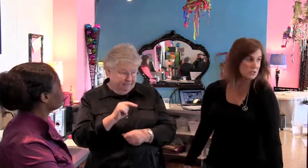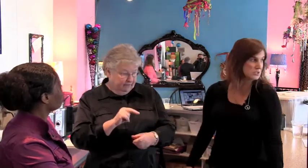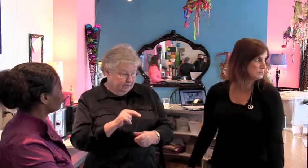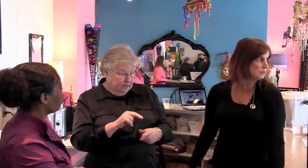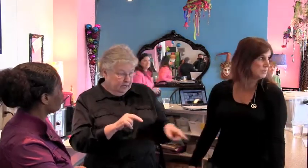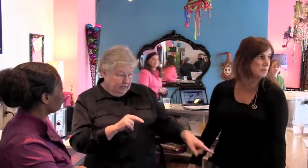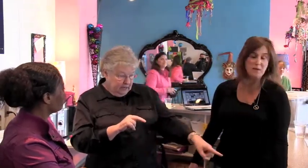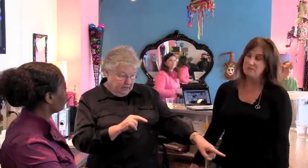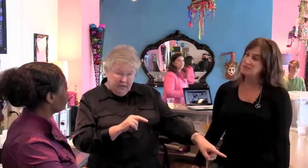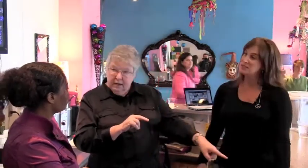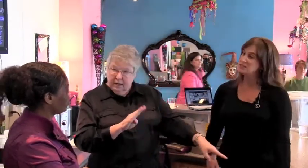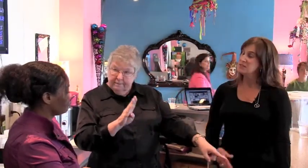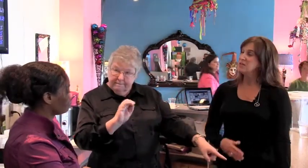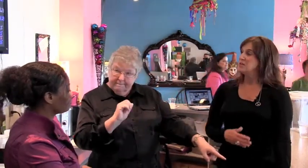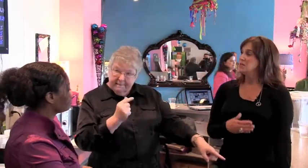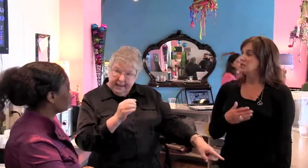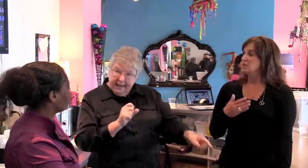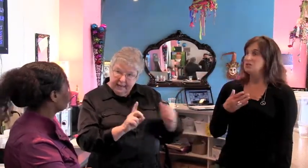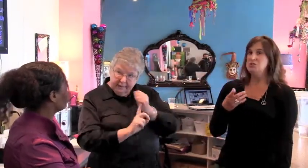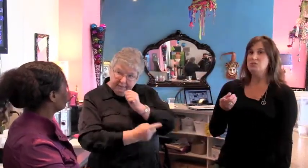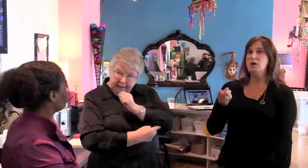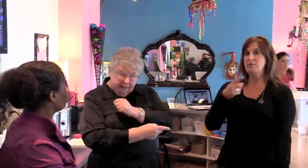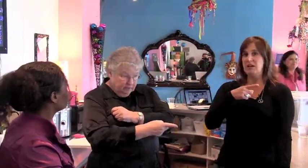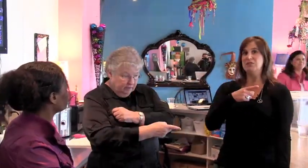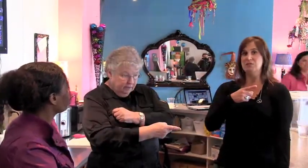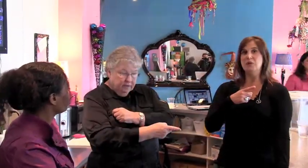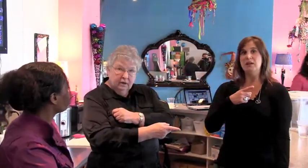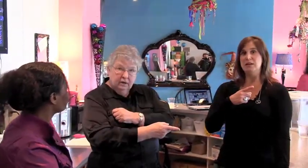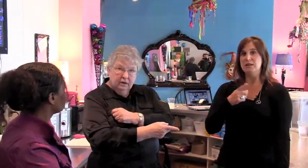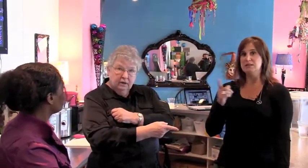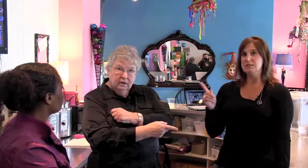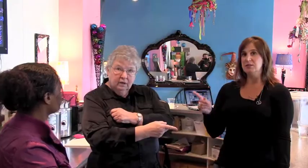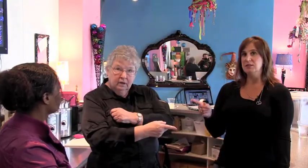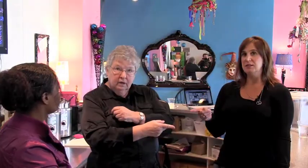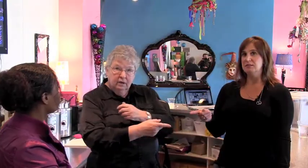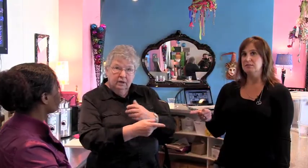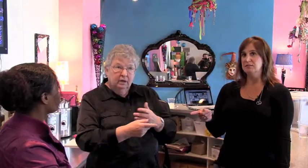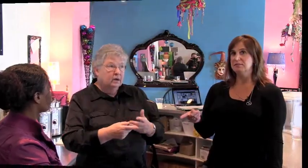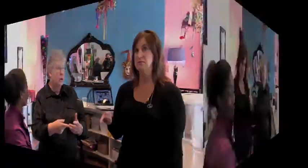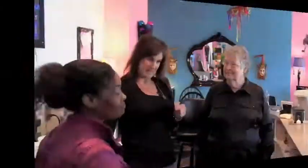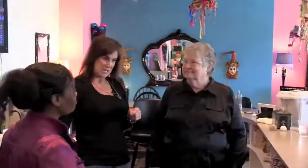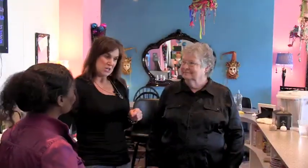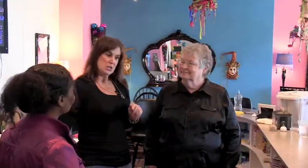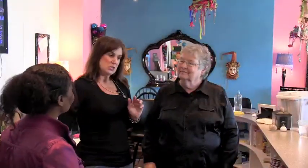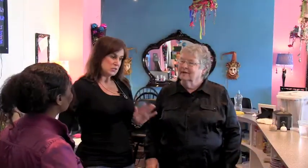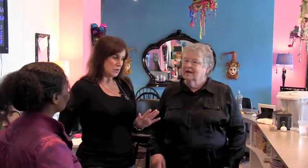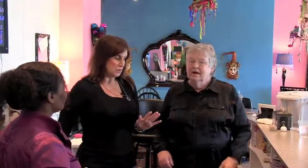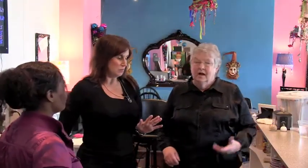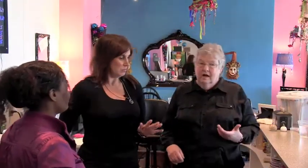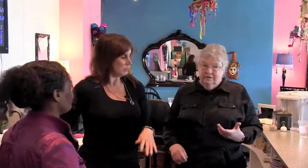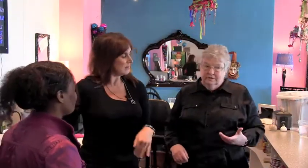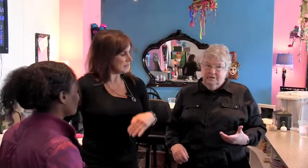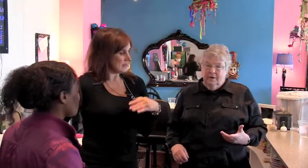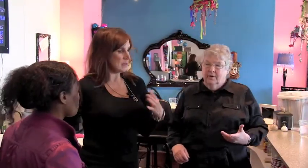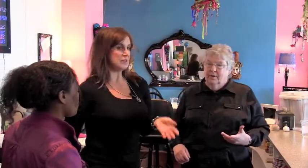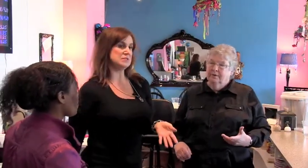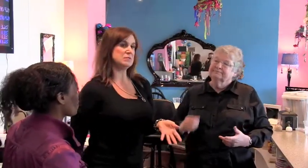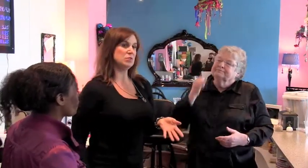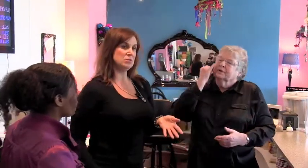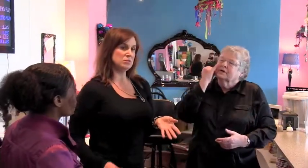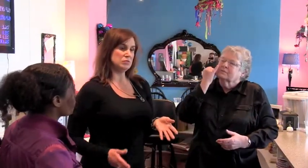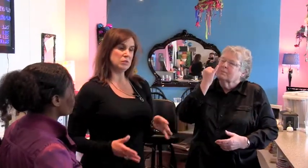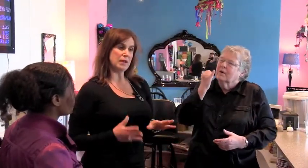right here to put the muffins. Do you want me to actually wait on a customer? And so let's say